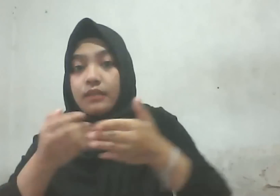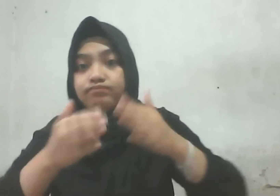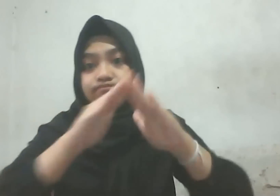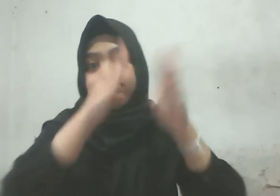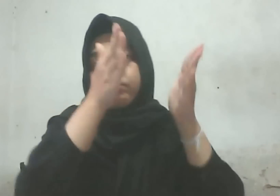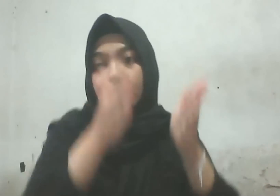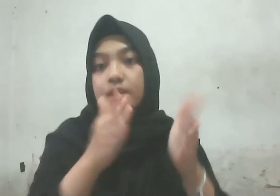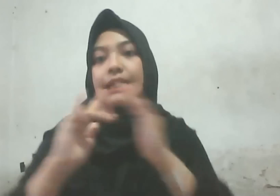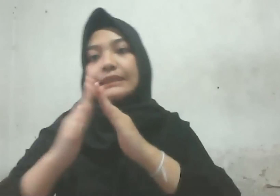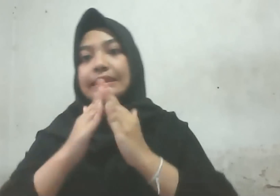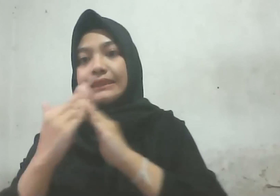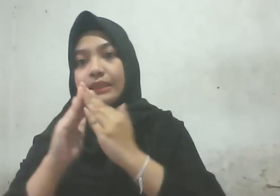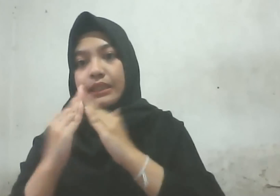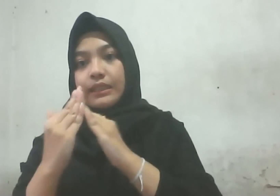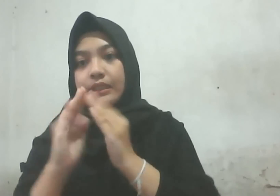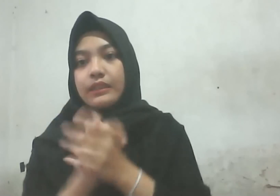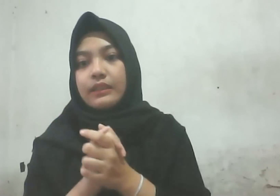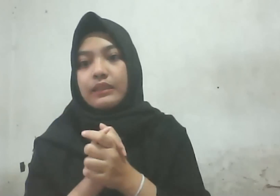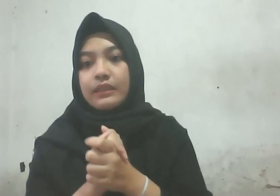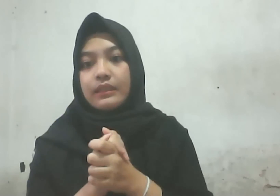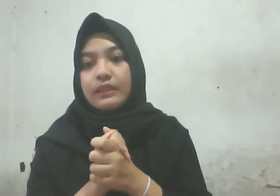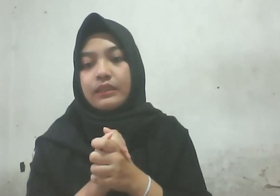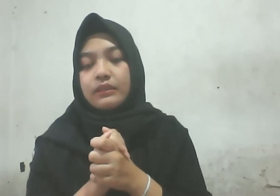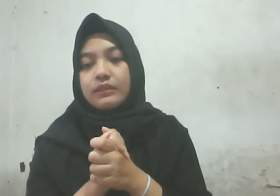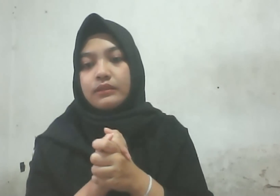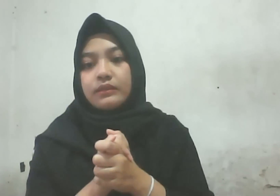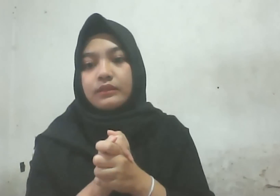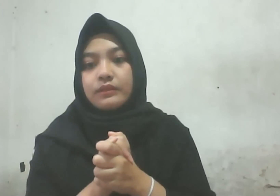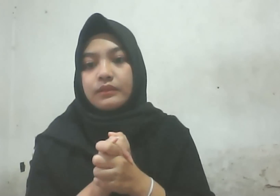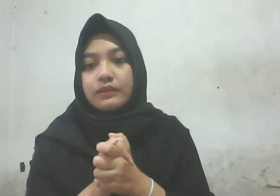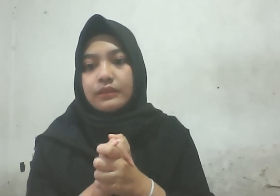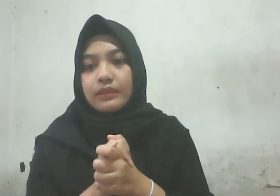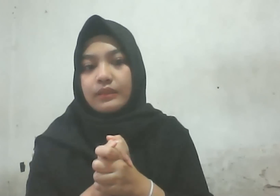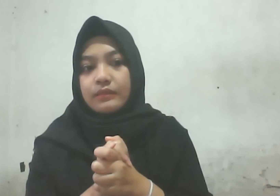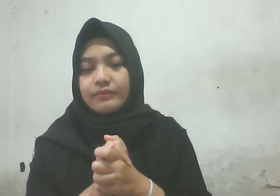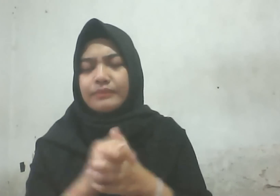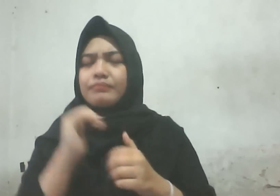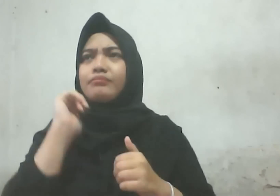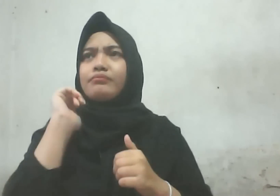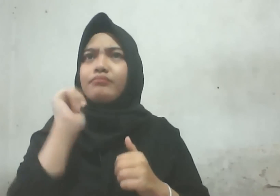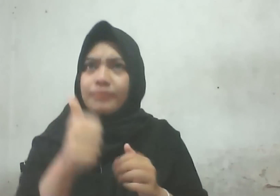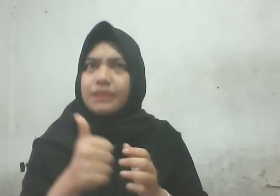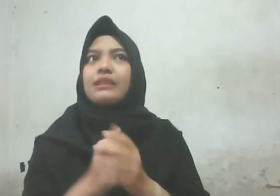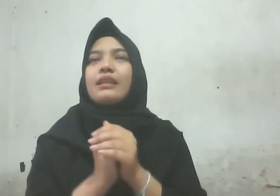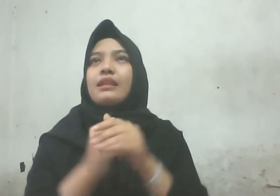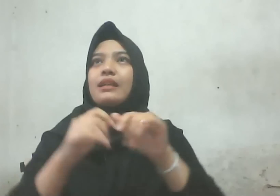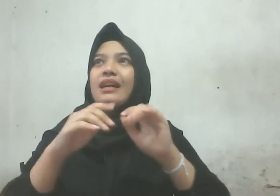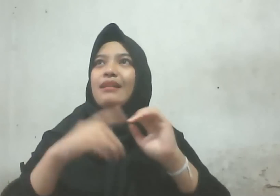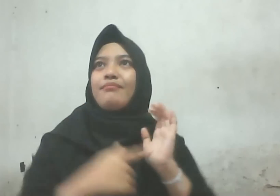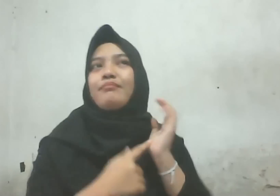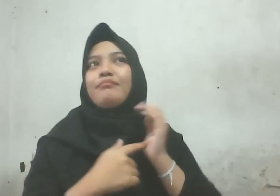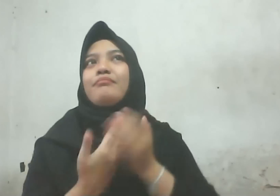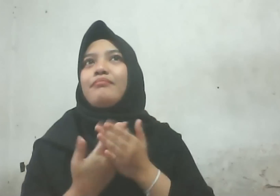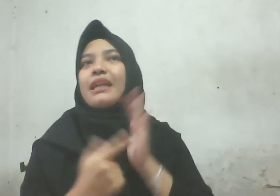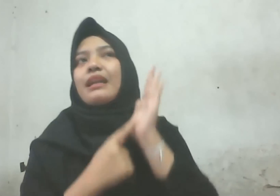architects and companies designing buildings can demonstrate that they are being inclusive, but they are